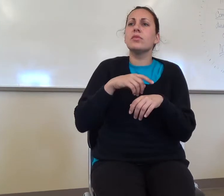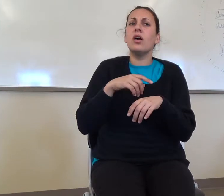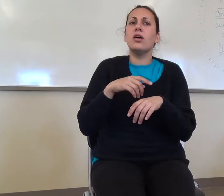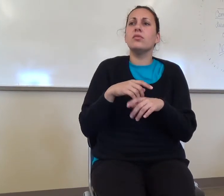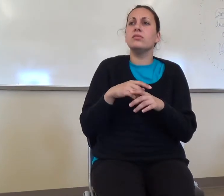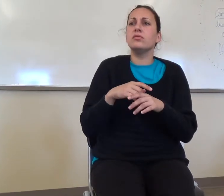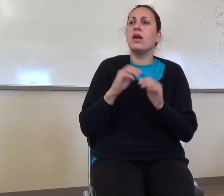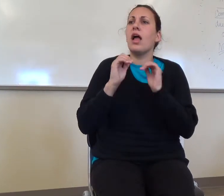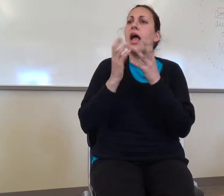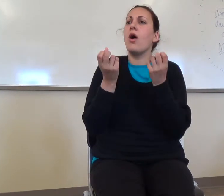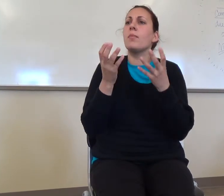Oh.